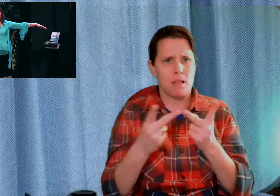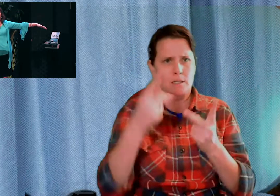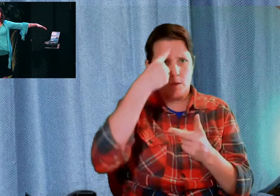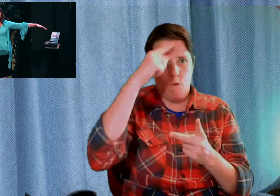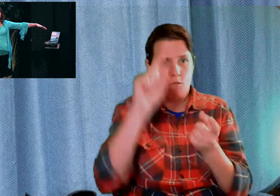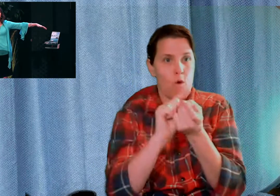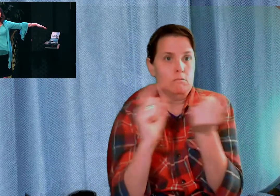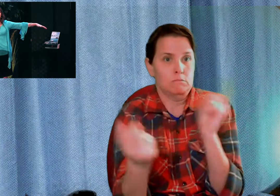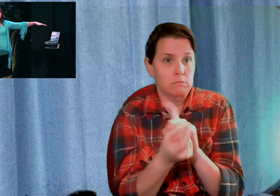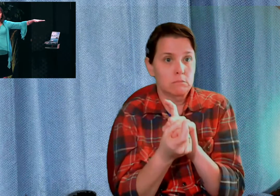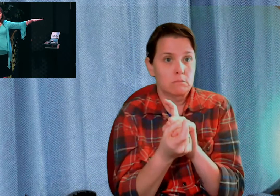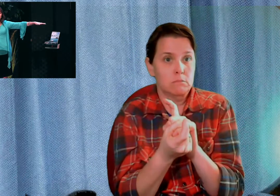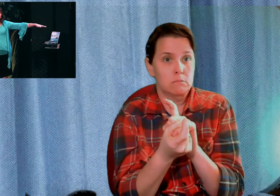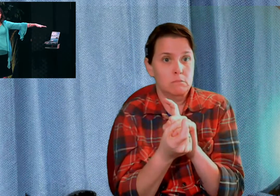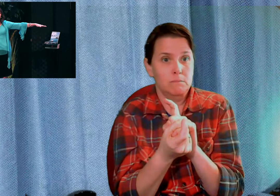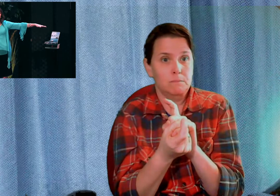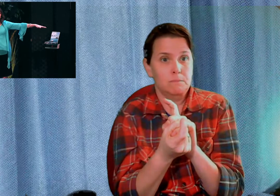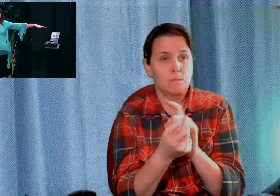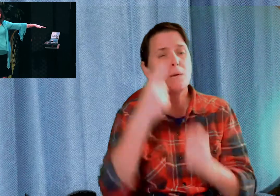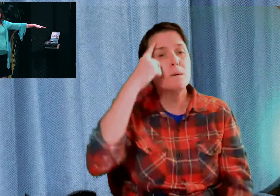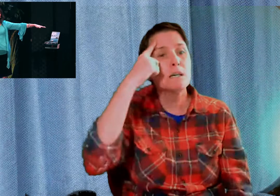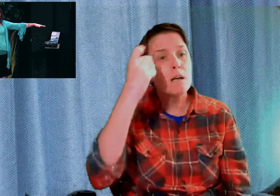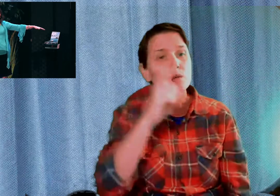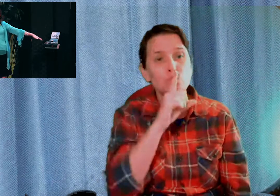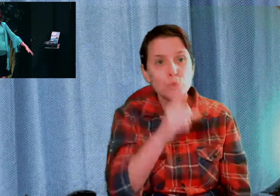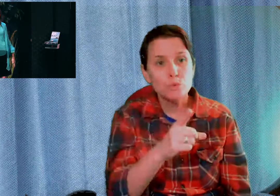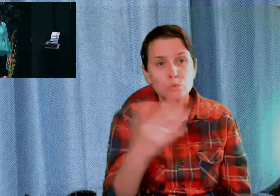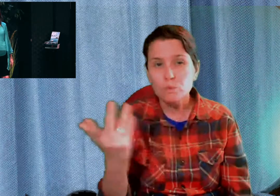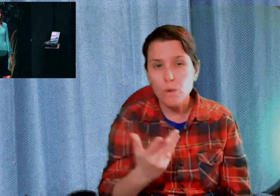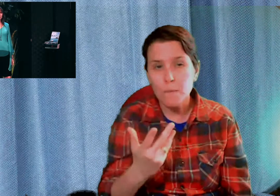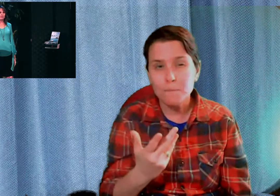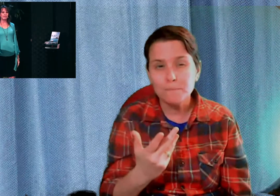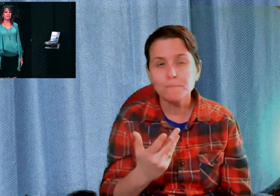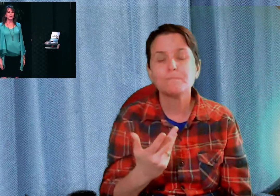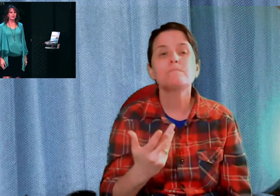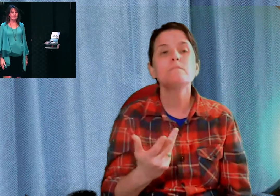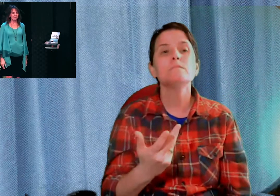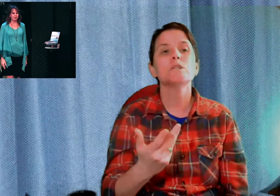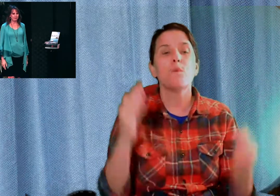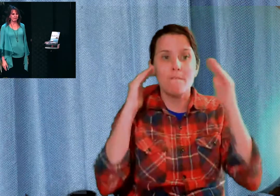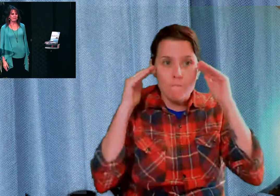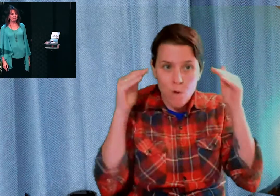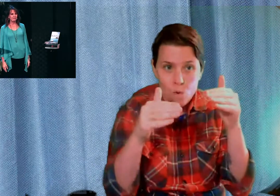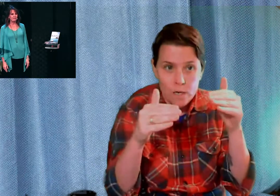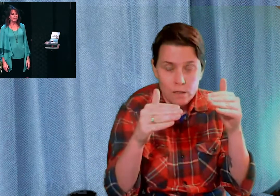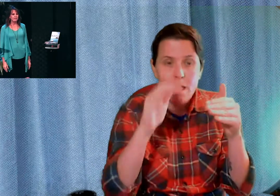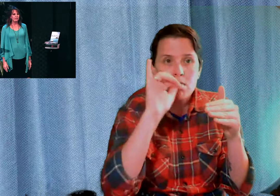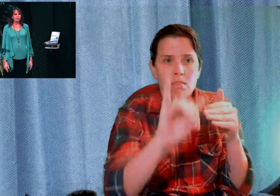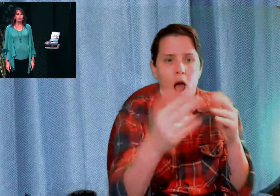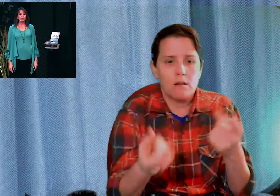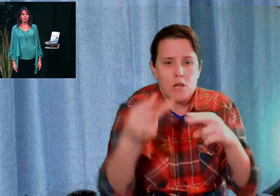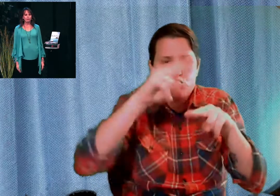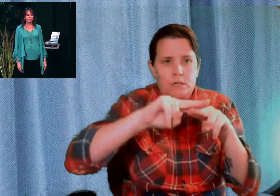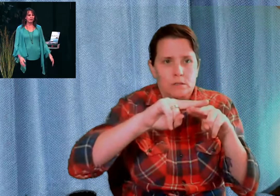transformation. Because the truth is, whatever it is we focus on is what we get more of.